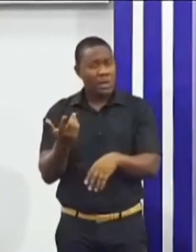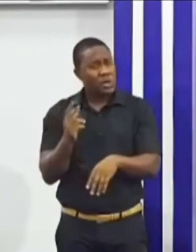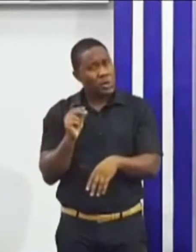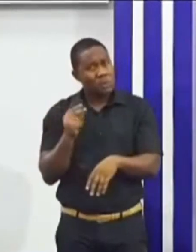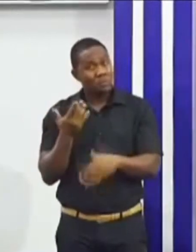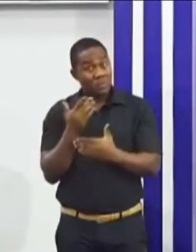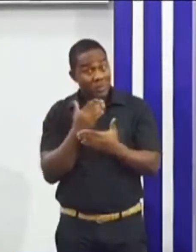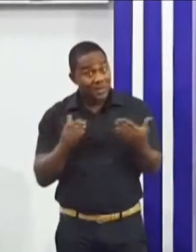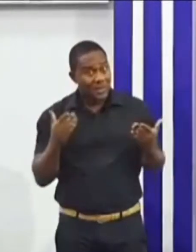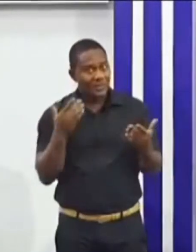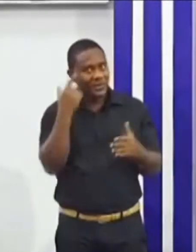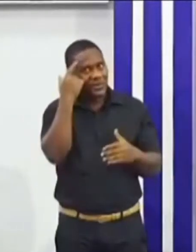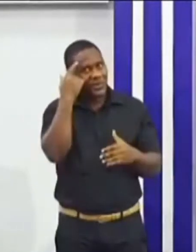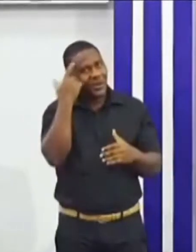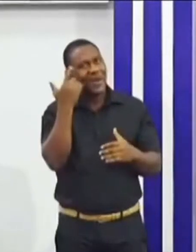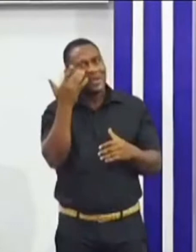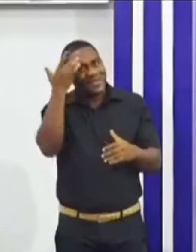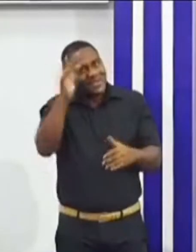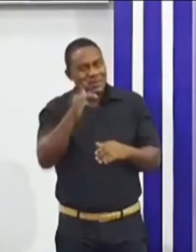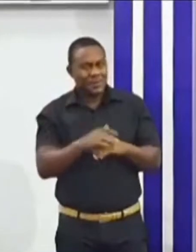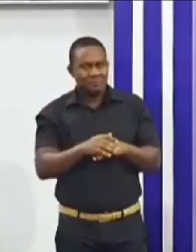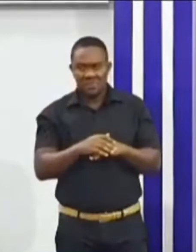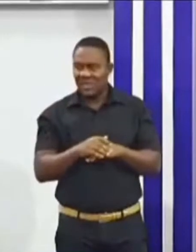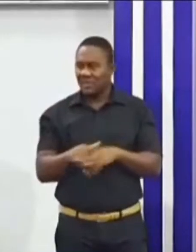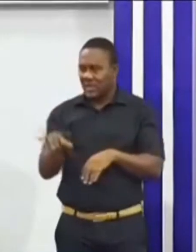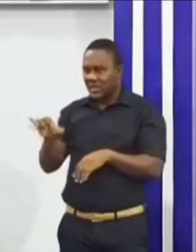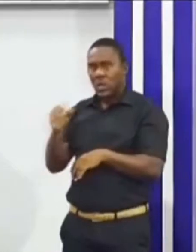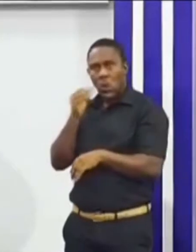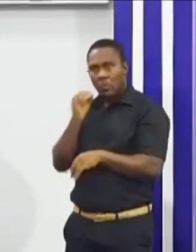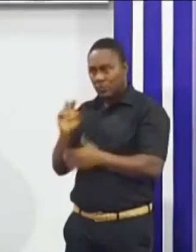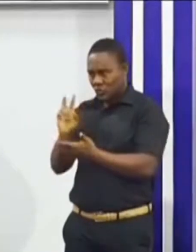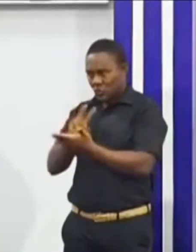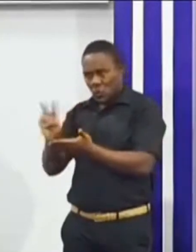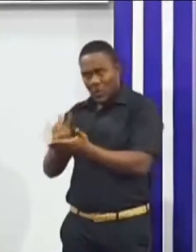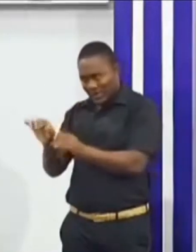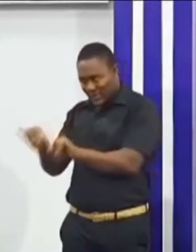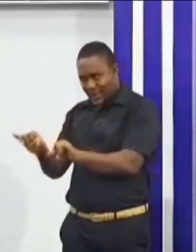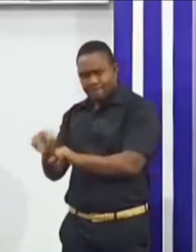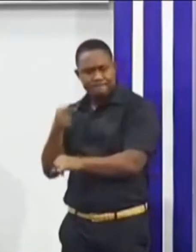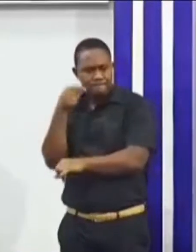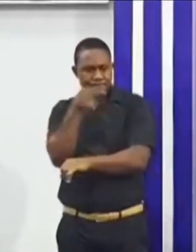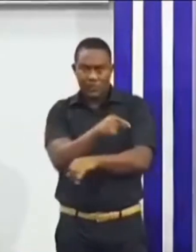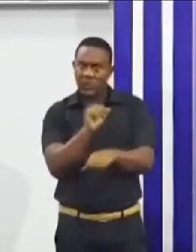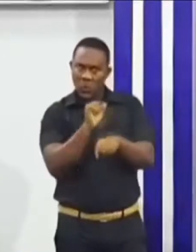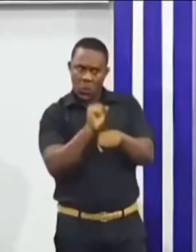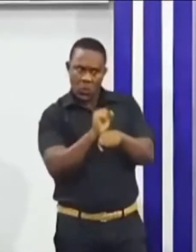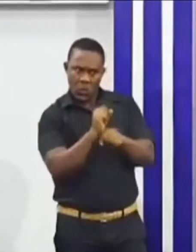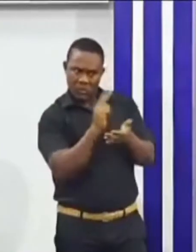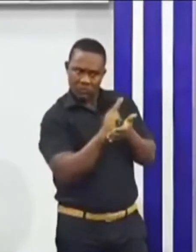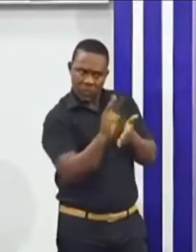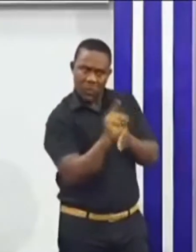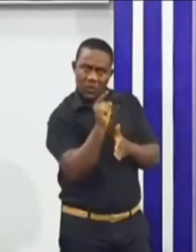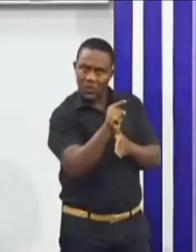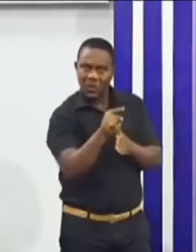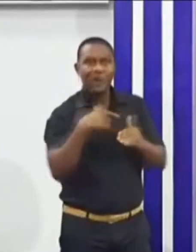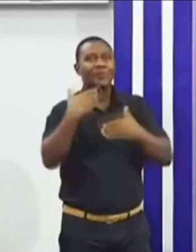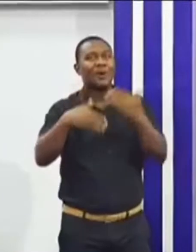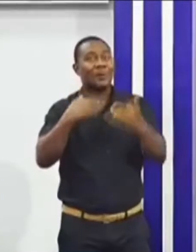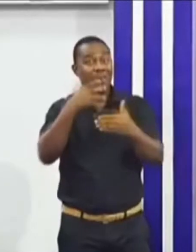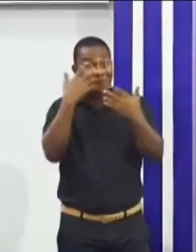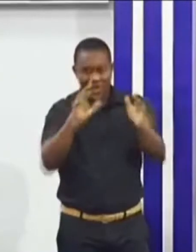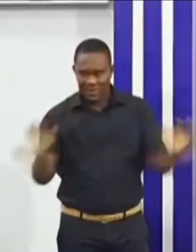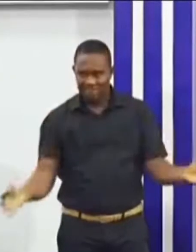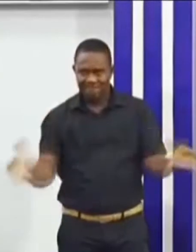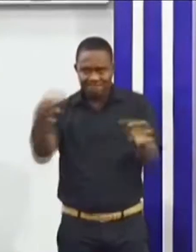companies are allowing people to stay home for two weeks then they will change like a shift system so